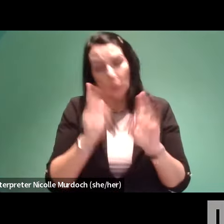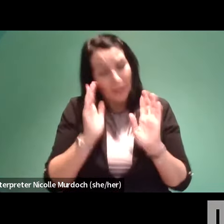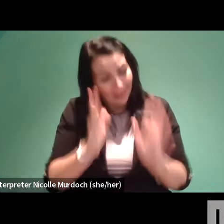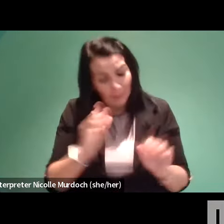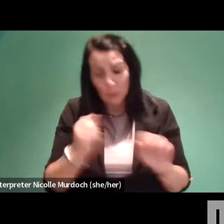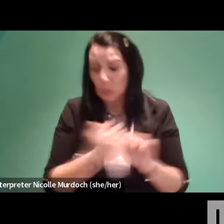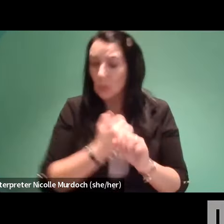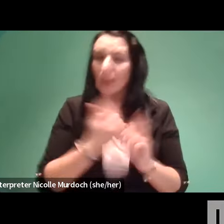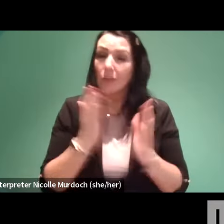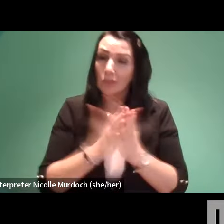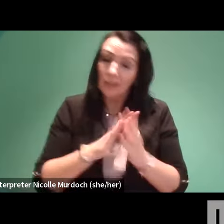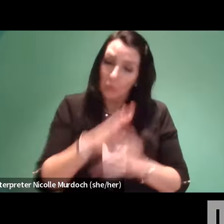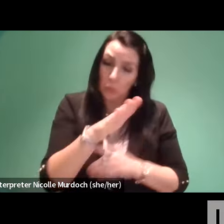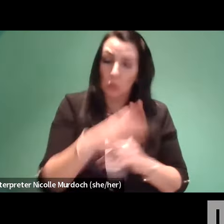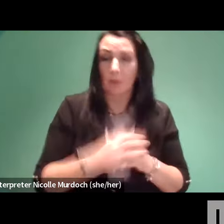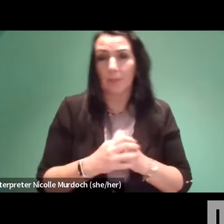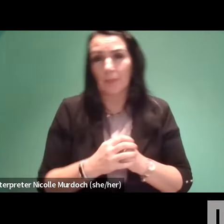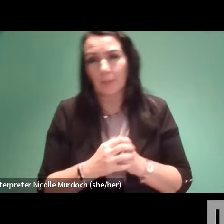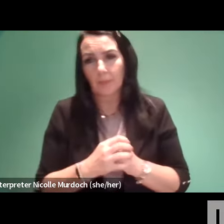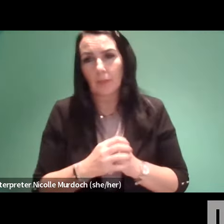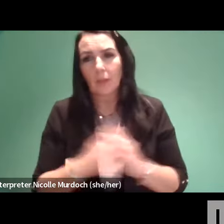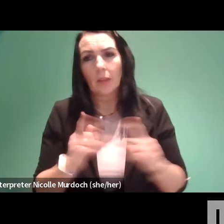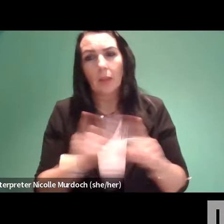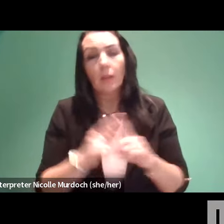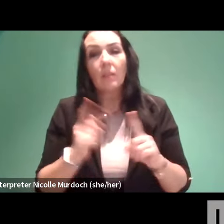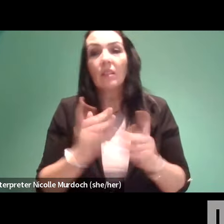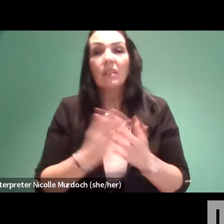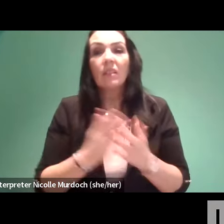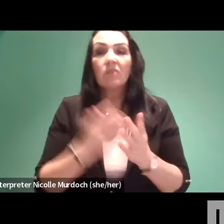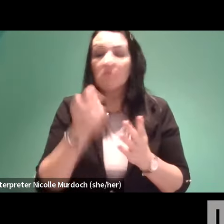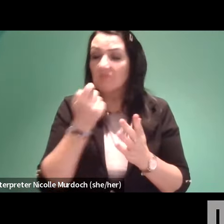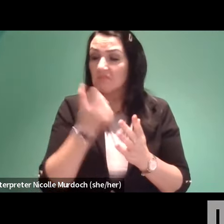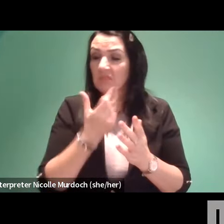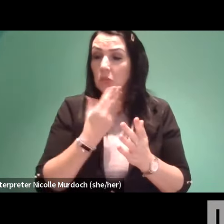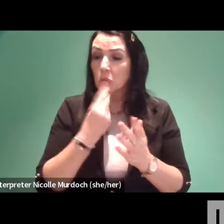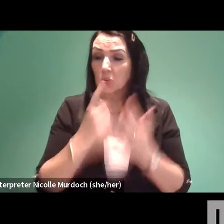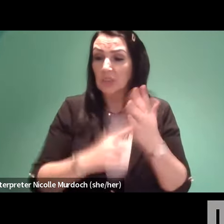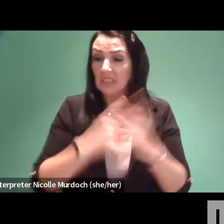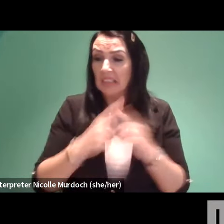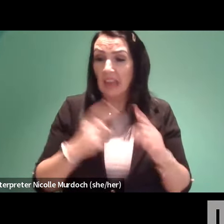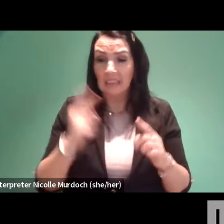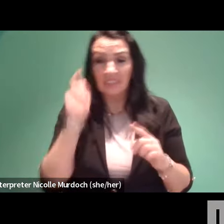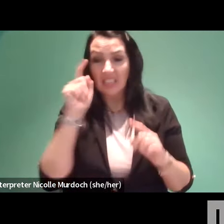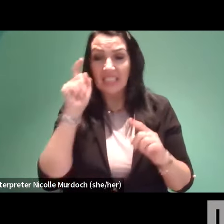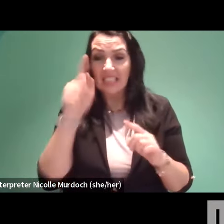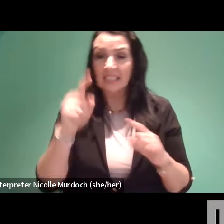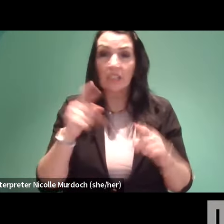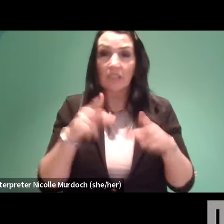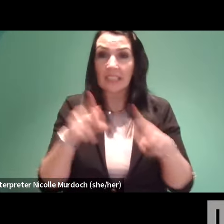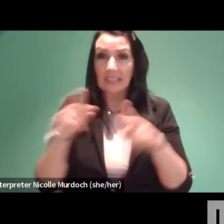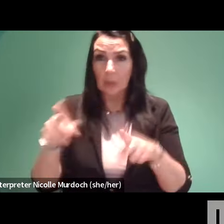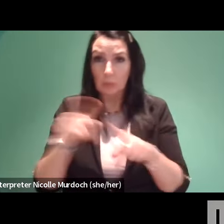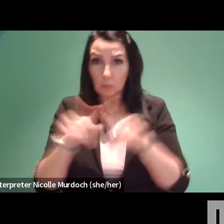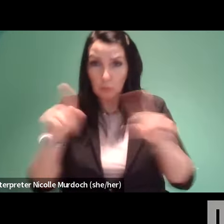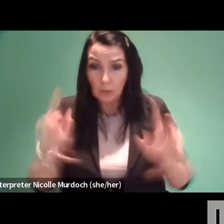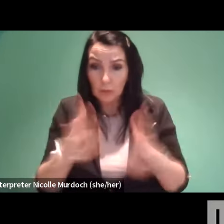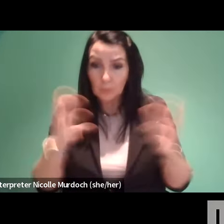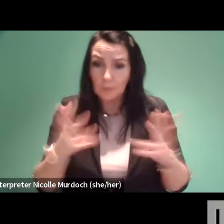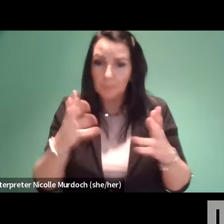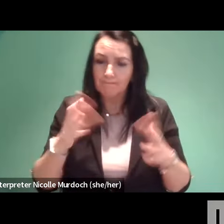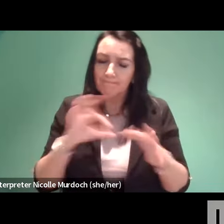that's always struck me is we don't really use our tax or incentive system to nudge good behavior in the